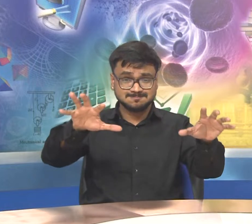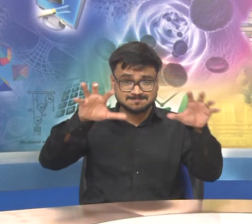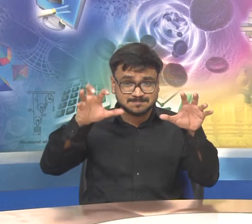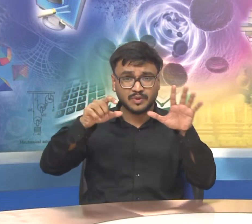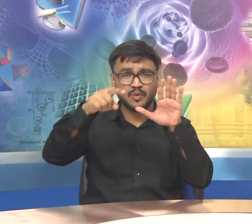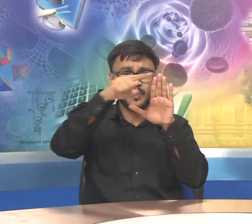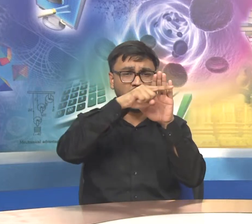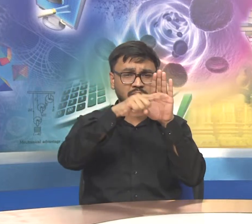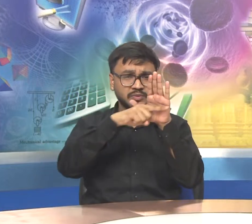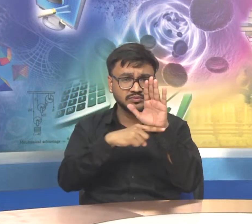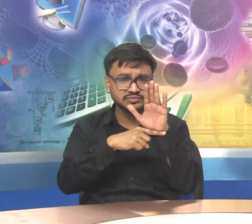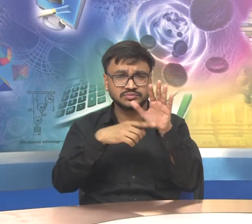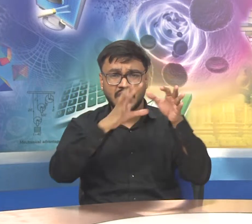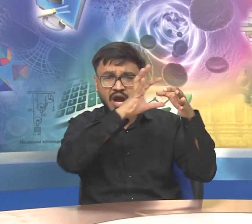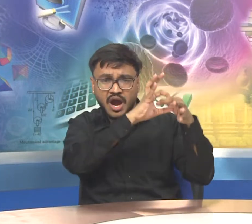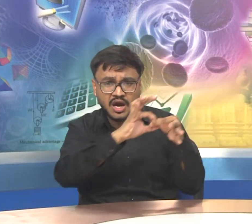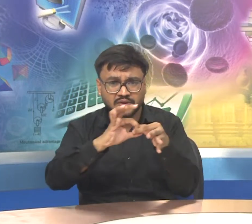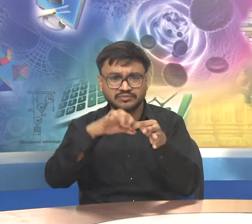Appeals in constitutional cases.